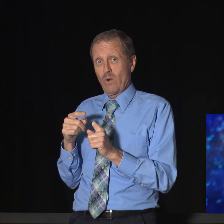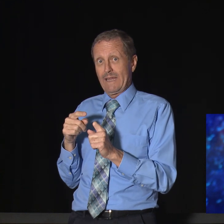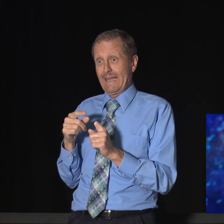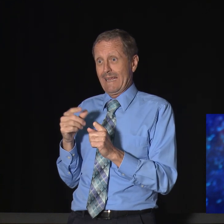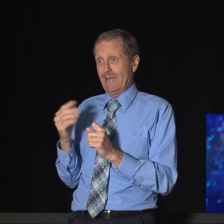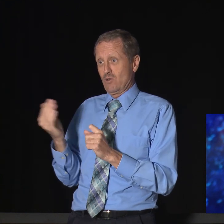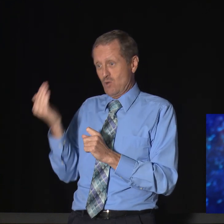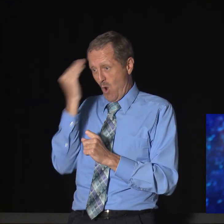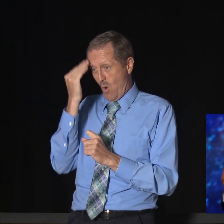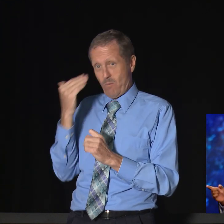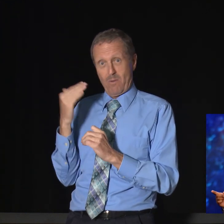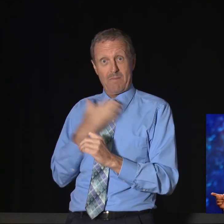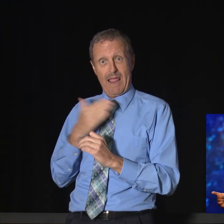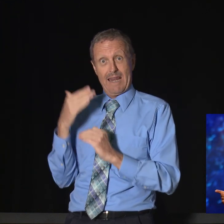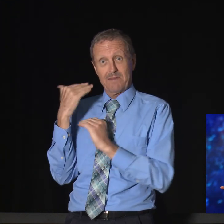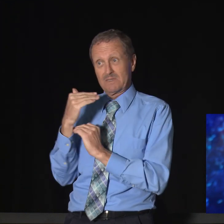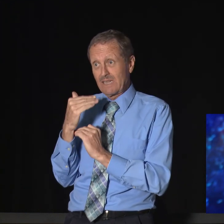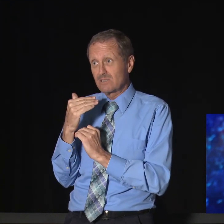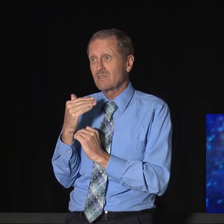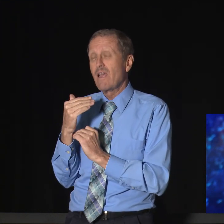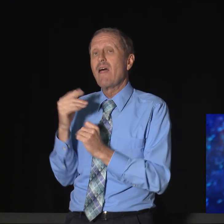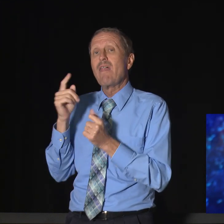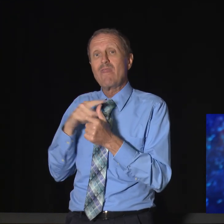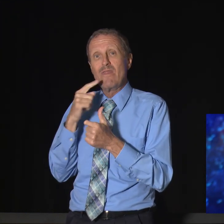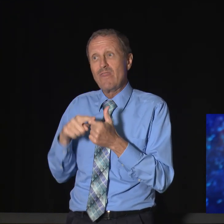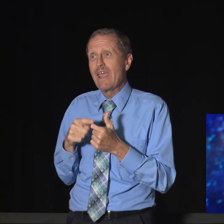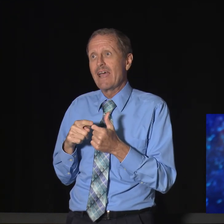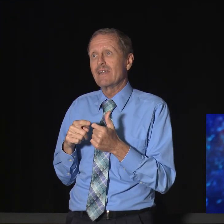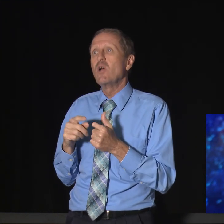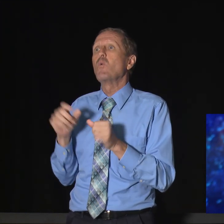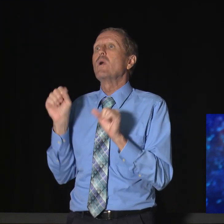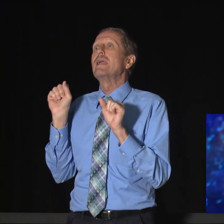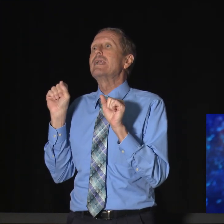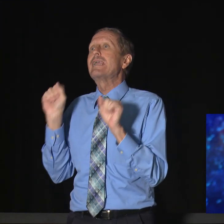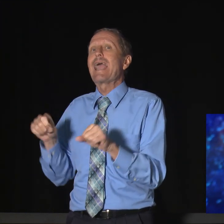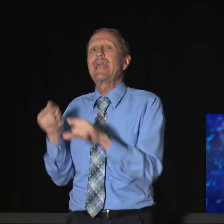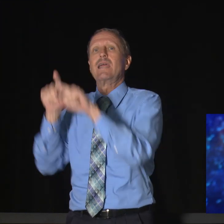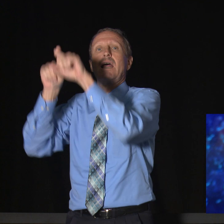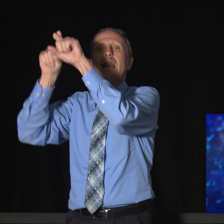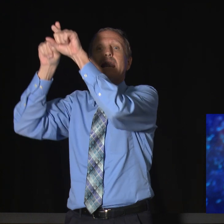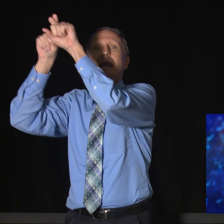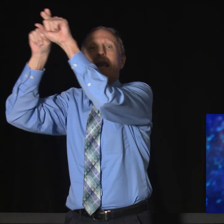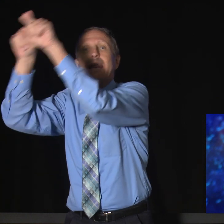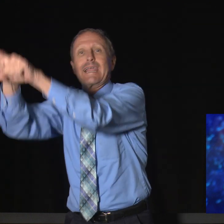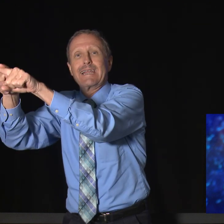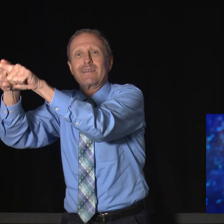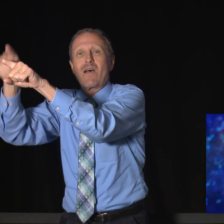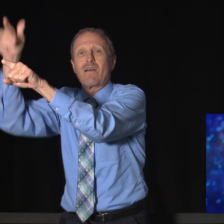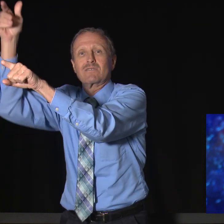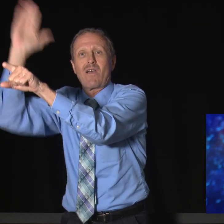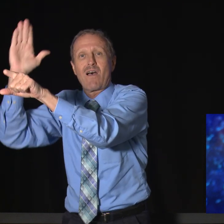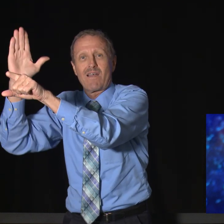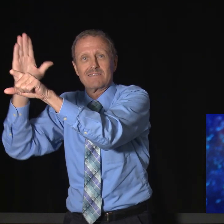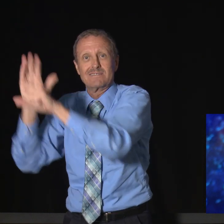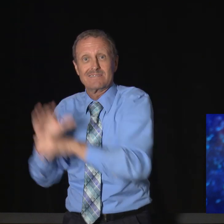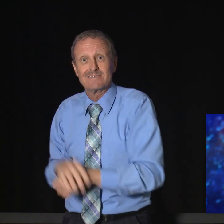acknowledge, when we know our limitations, then, beloved, we can lean on the hand of Almighty